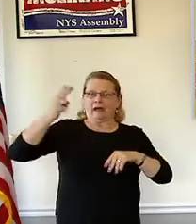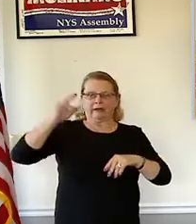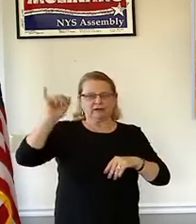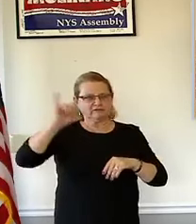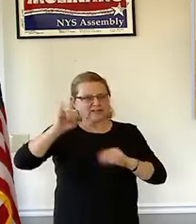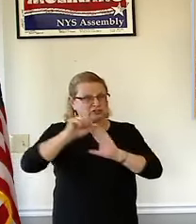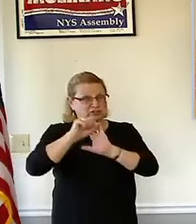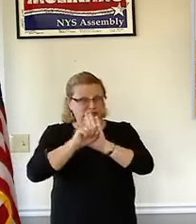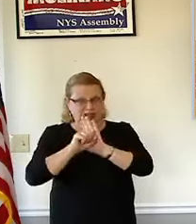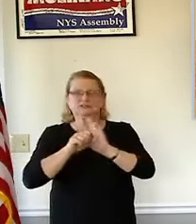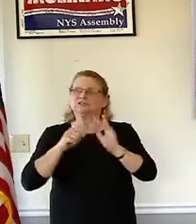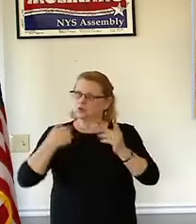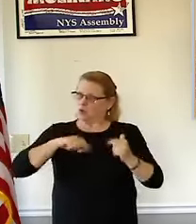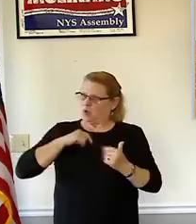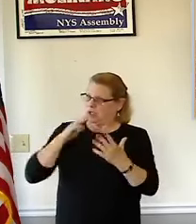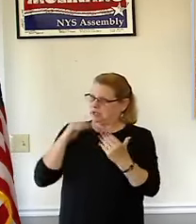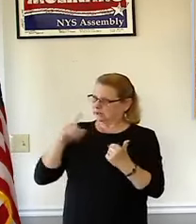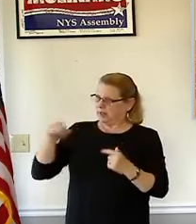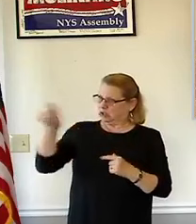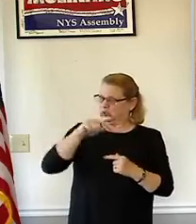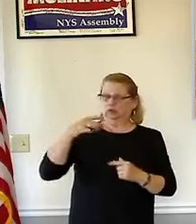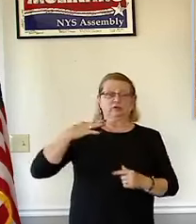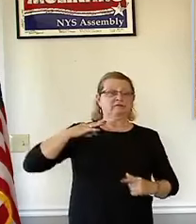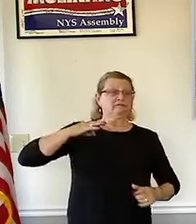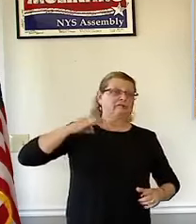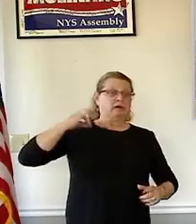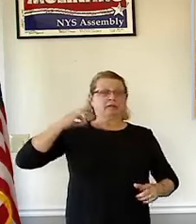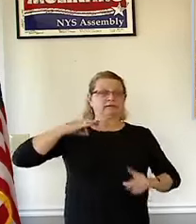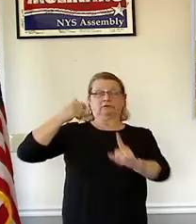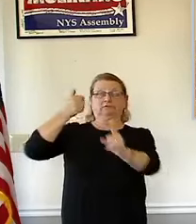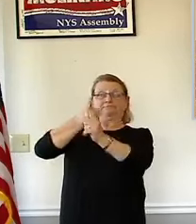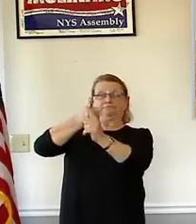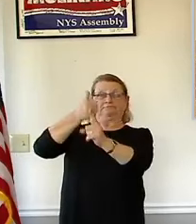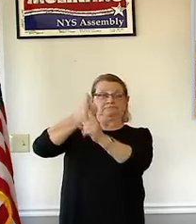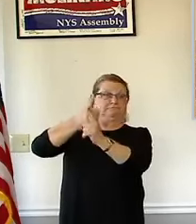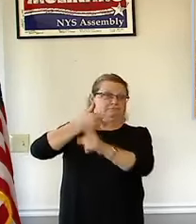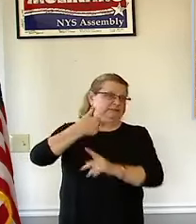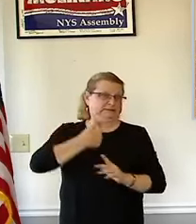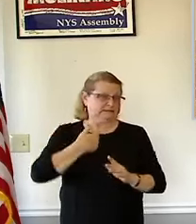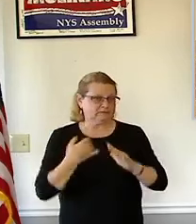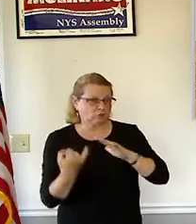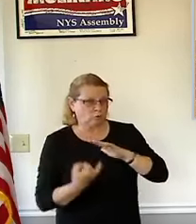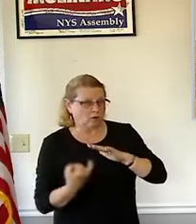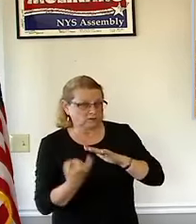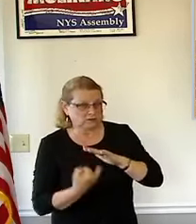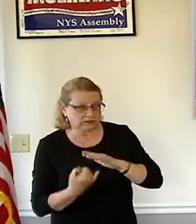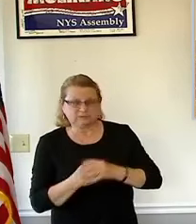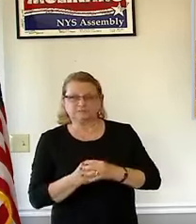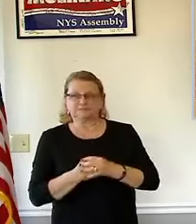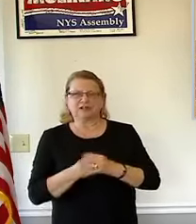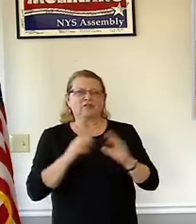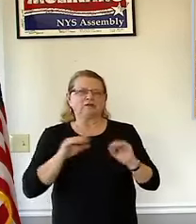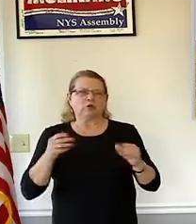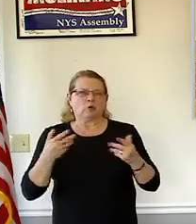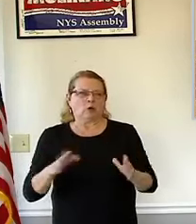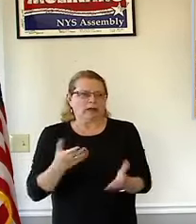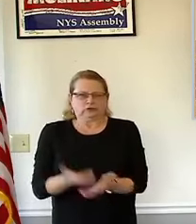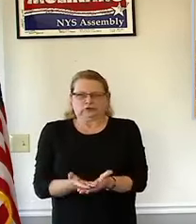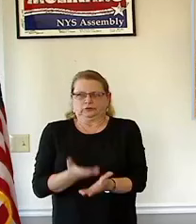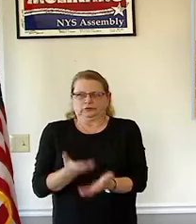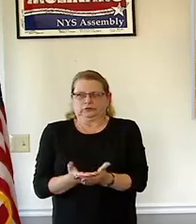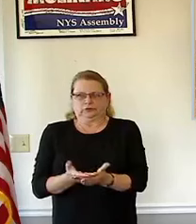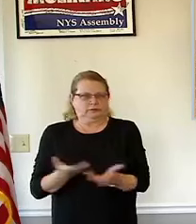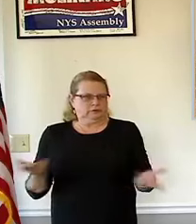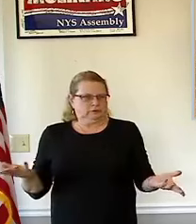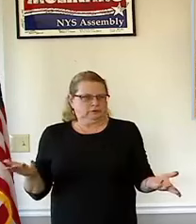you would be expected to voluntarily self-quarantine. There isn't a mechanism for that to be enforced in